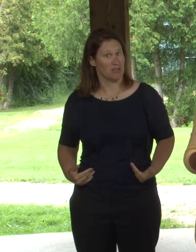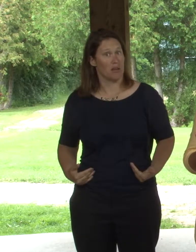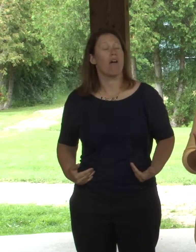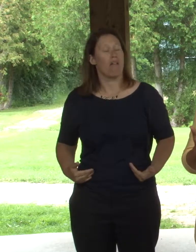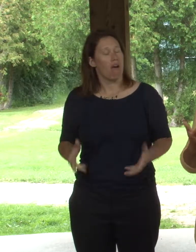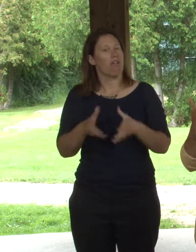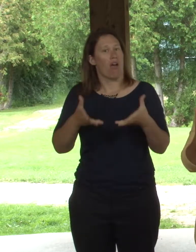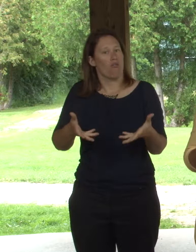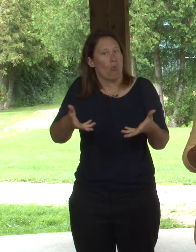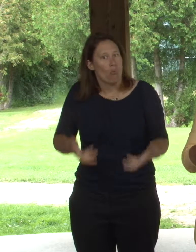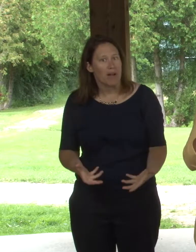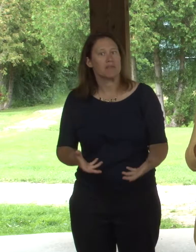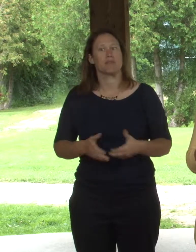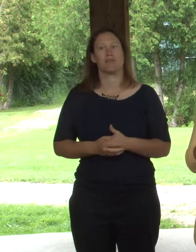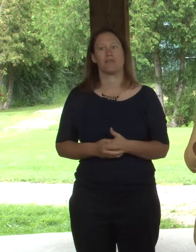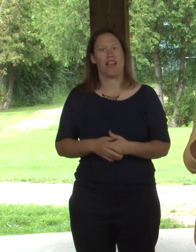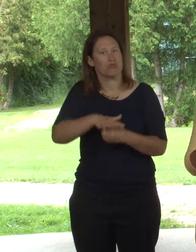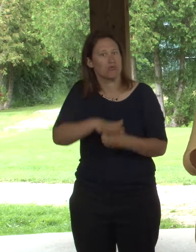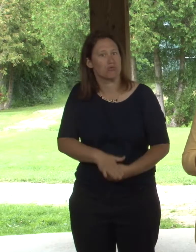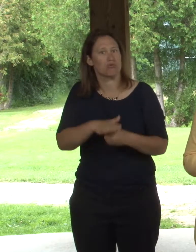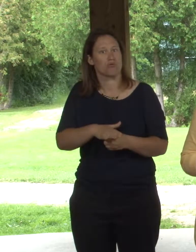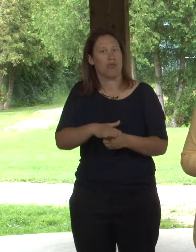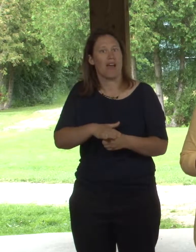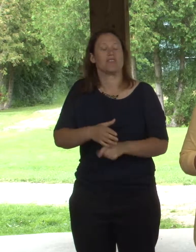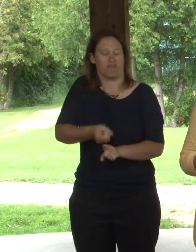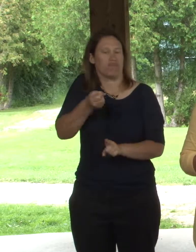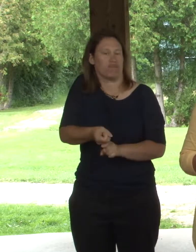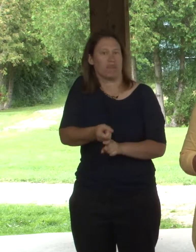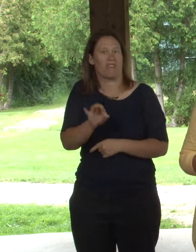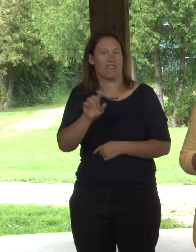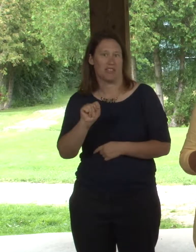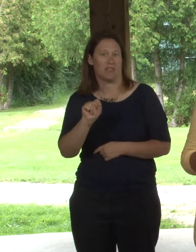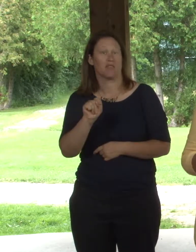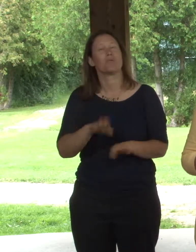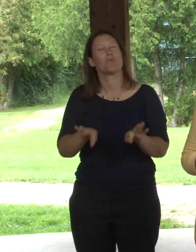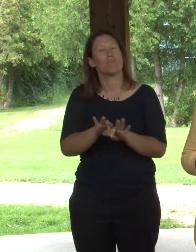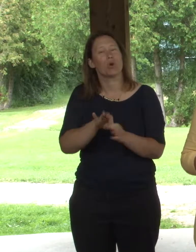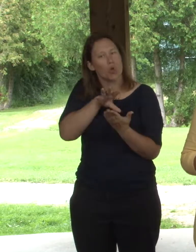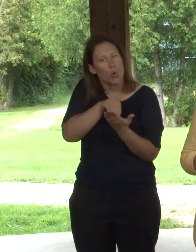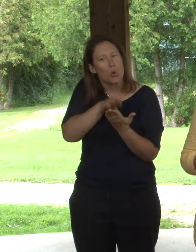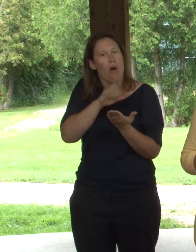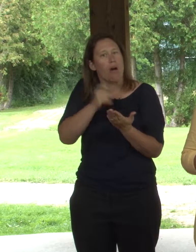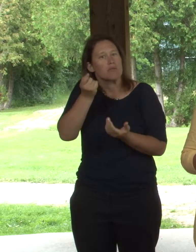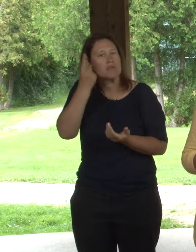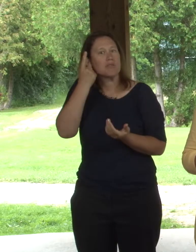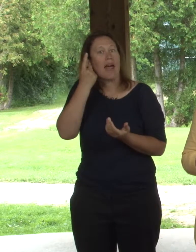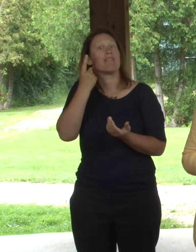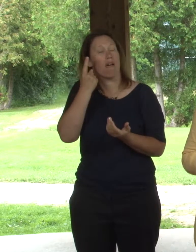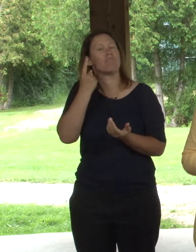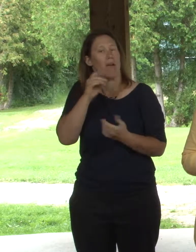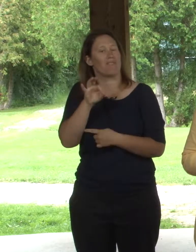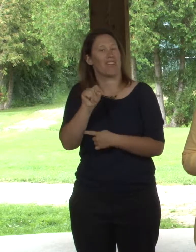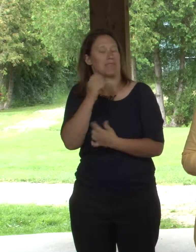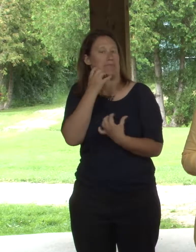comes better for us to learn more and understand how important healthy feet are. A couple